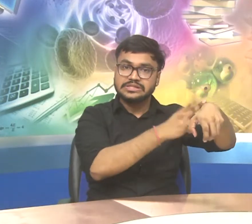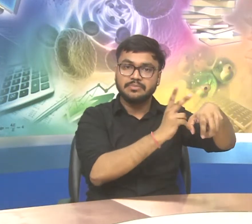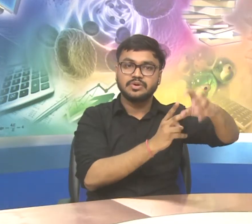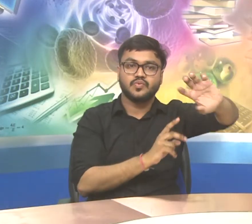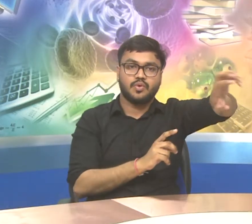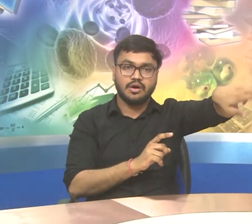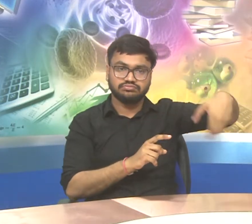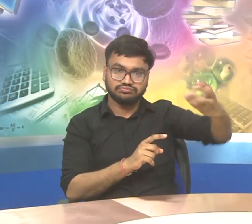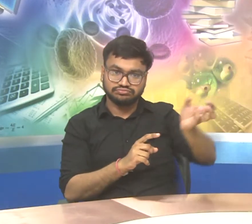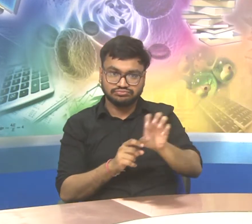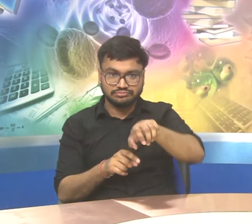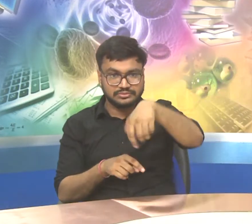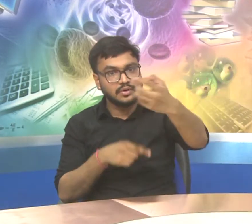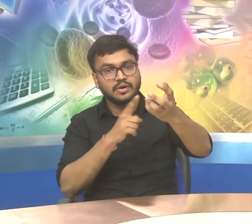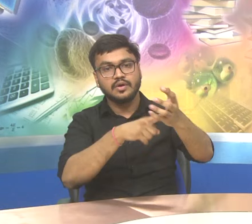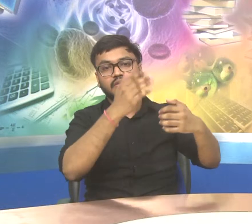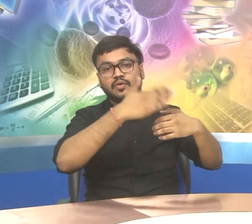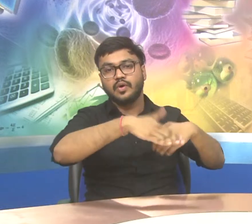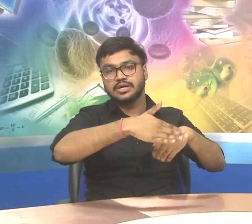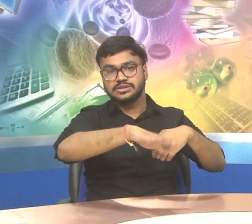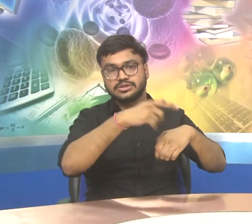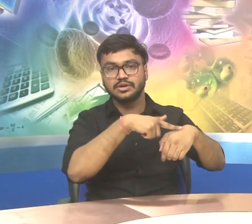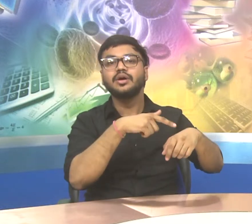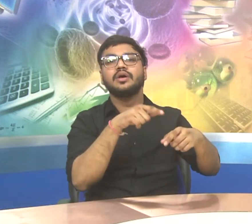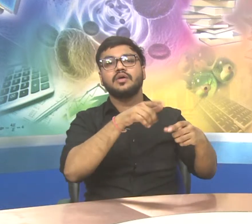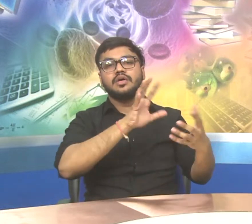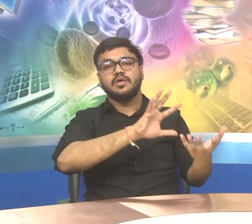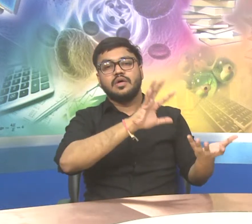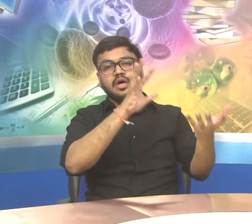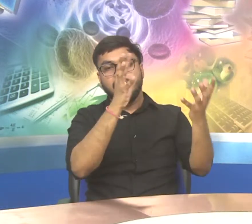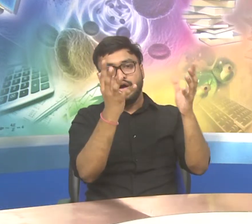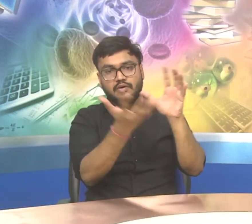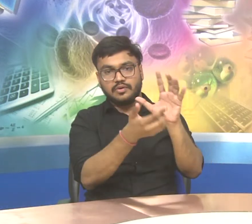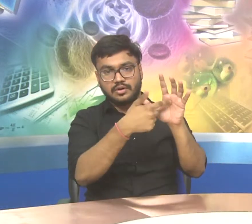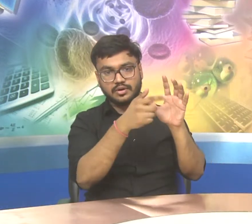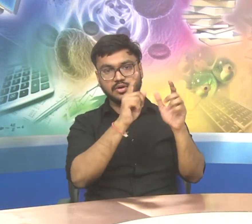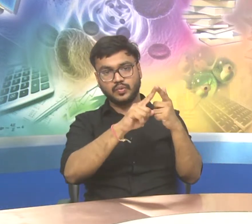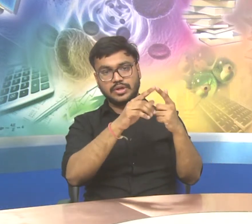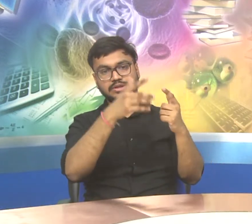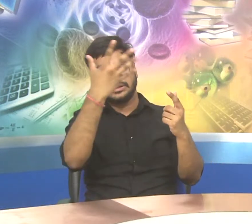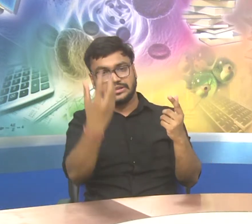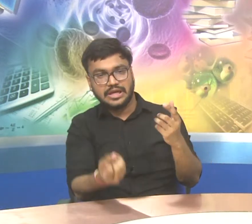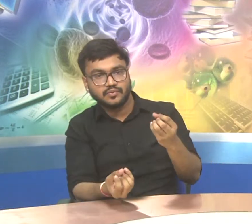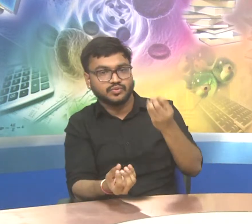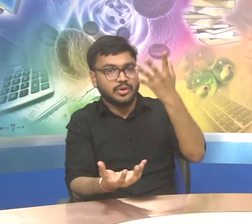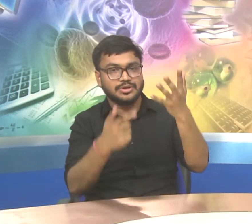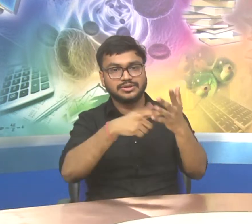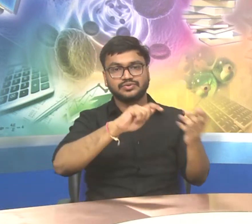and also created its tilt, which causes seasons.